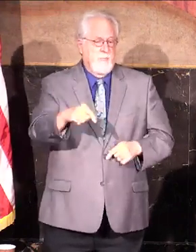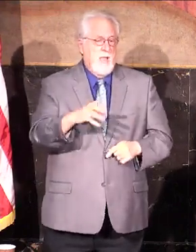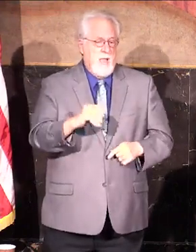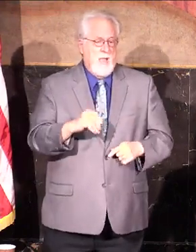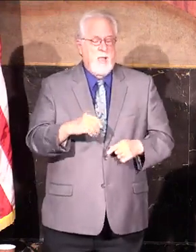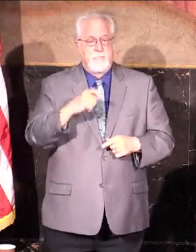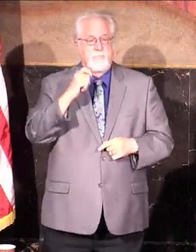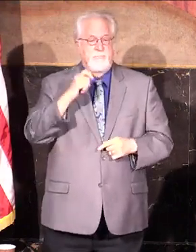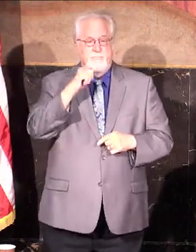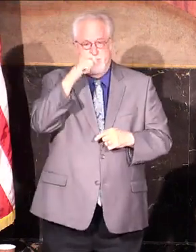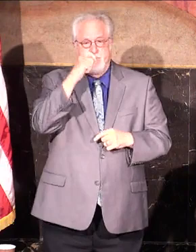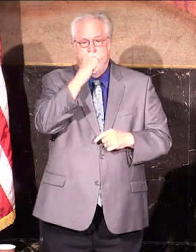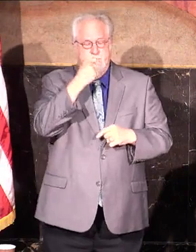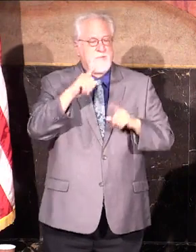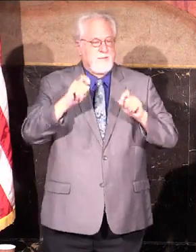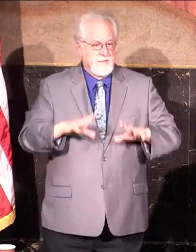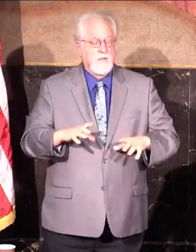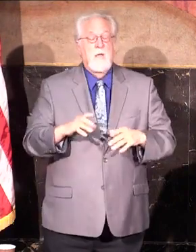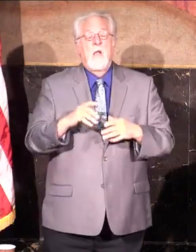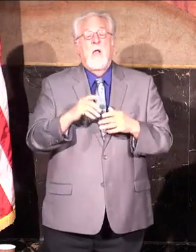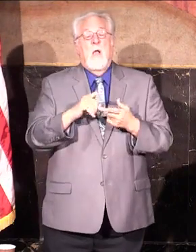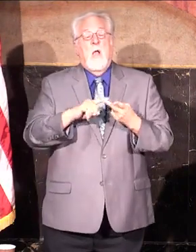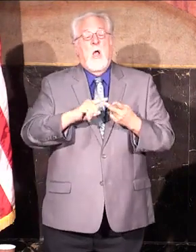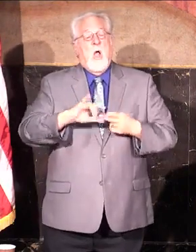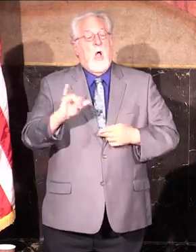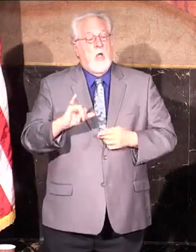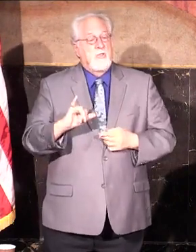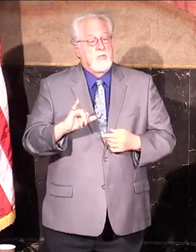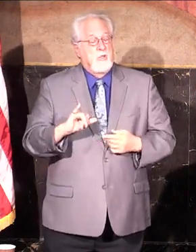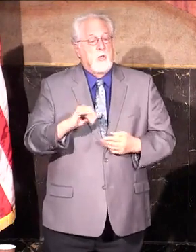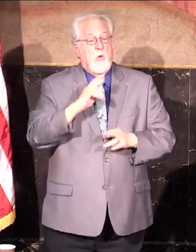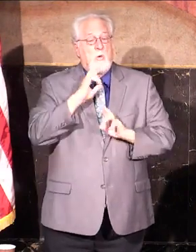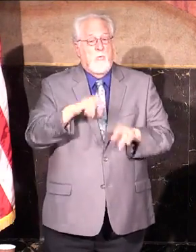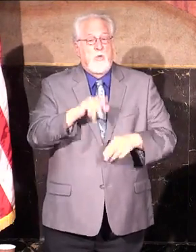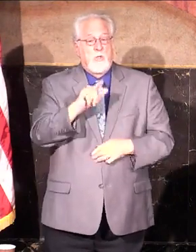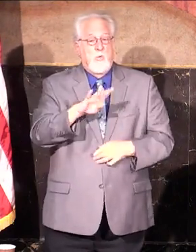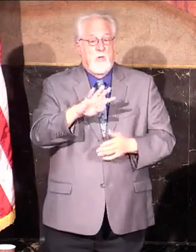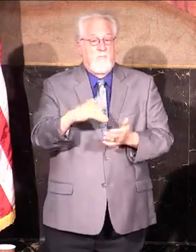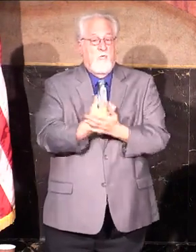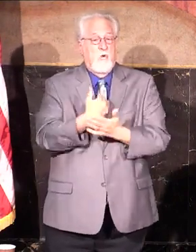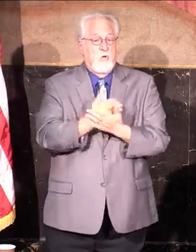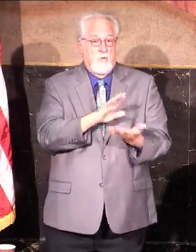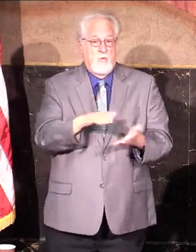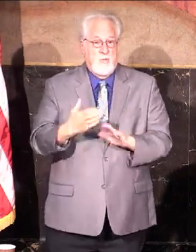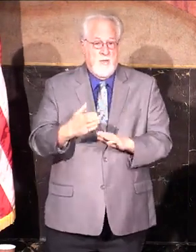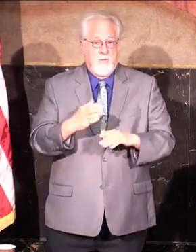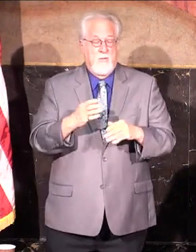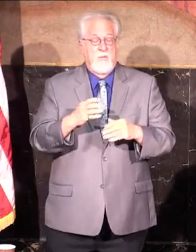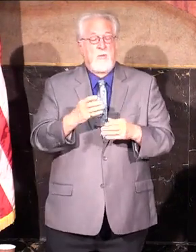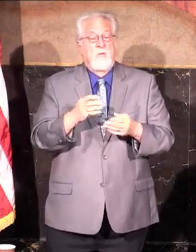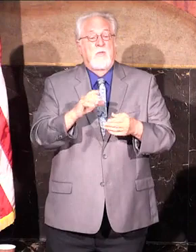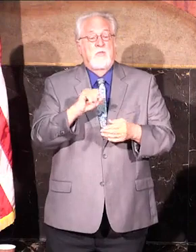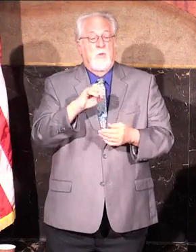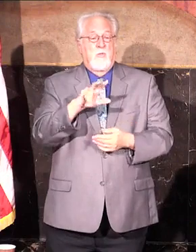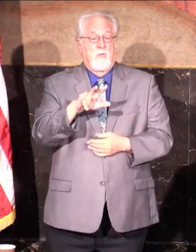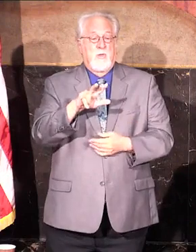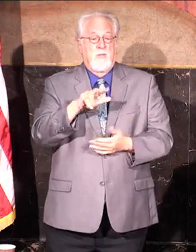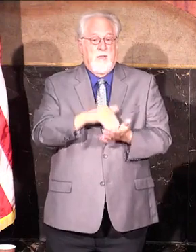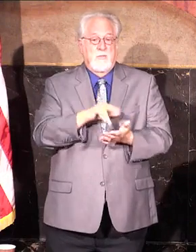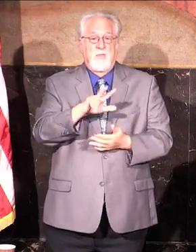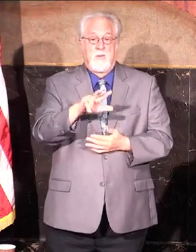be tested. Today, we are also tragically reporting 24 new deaths, bringing the number to